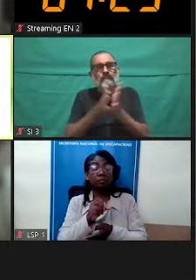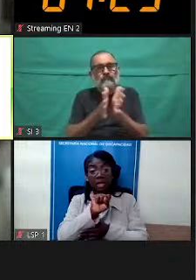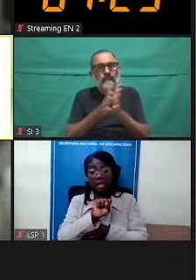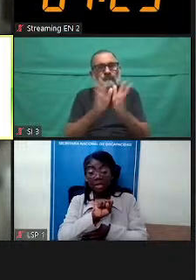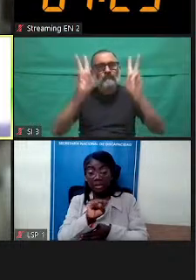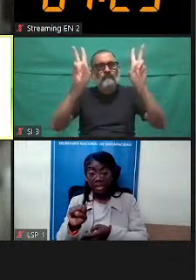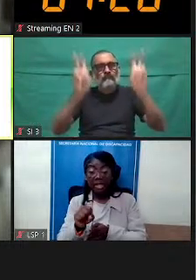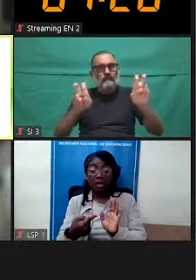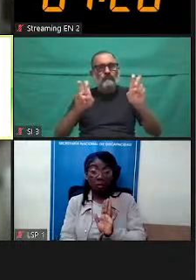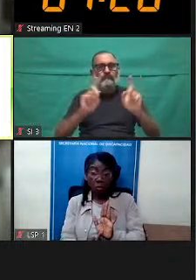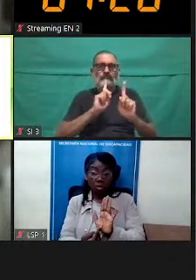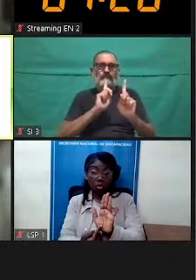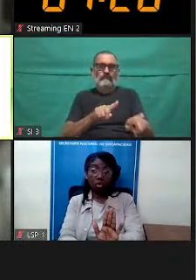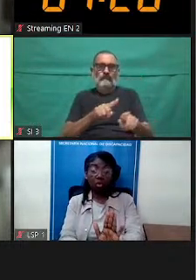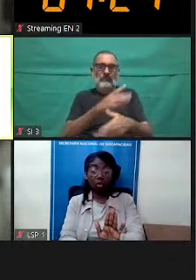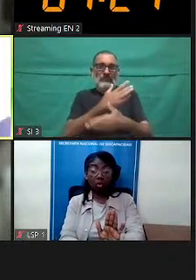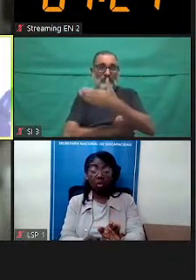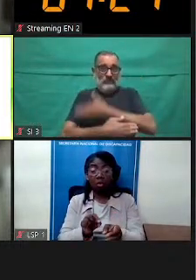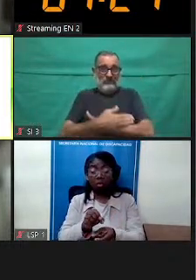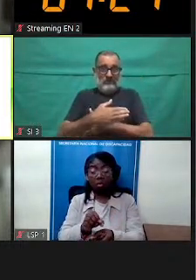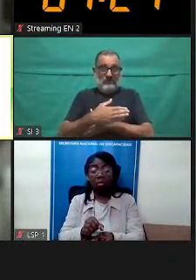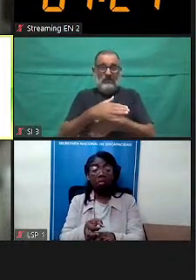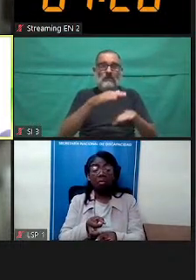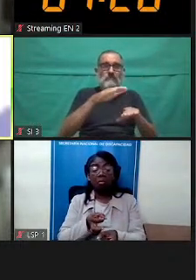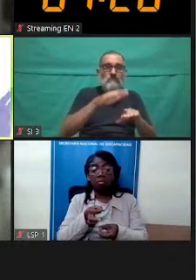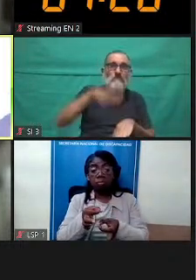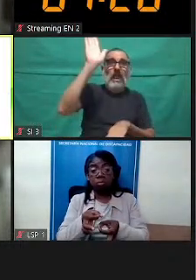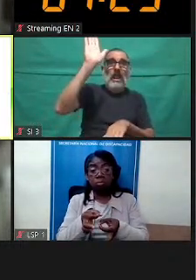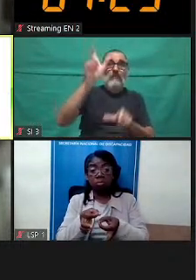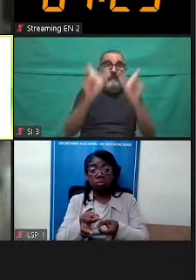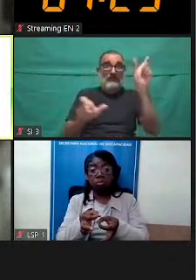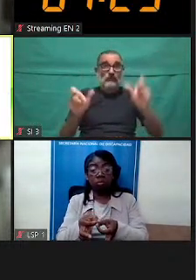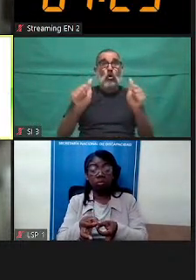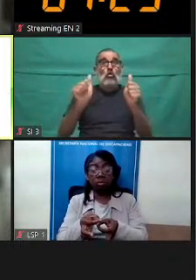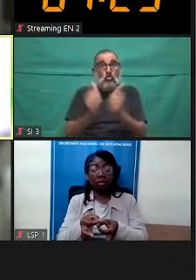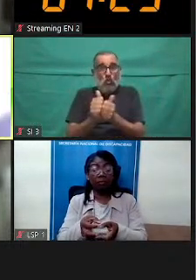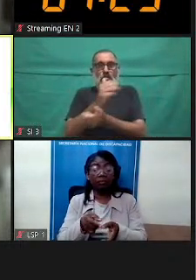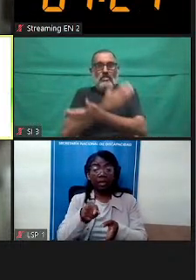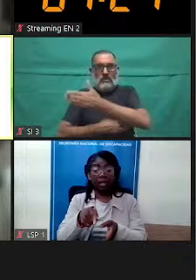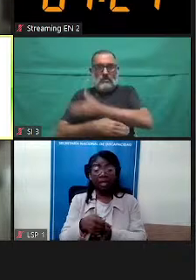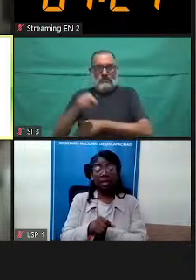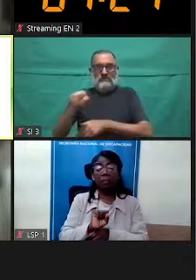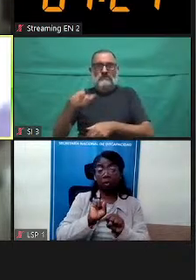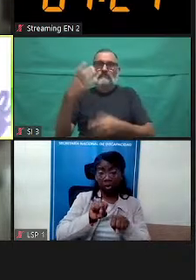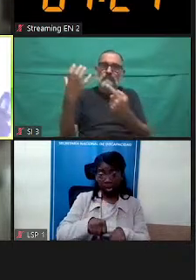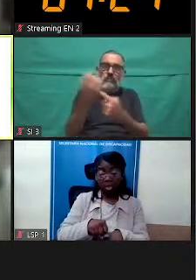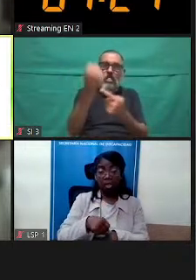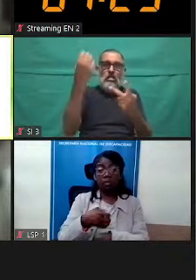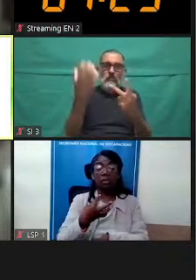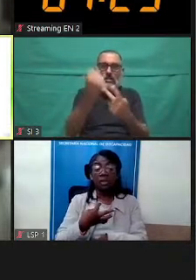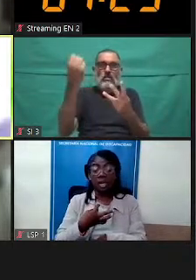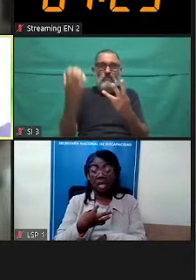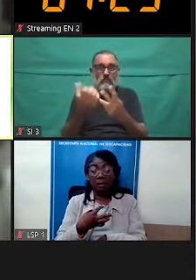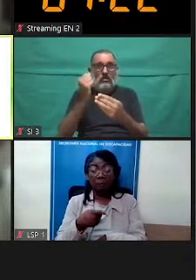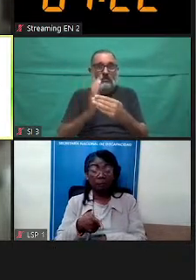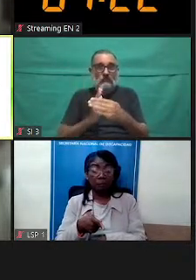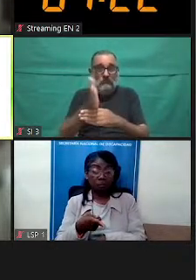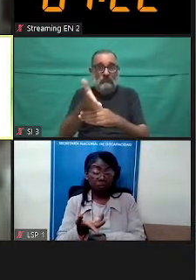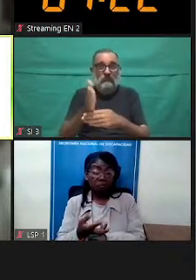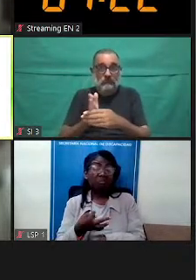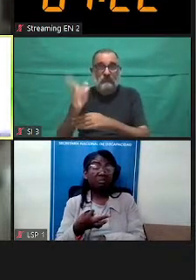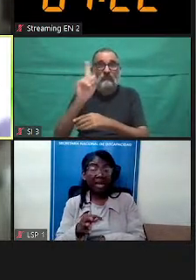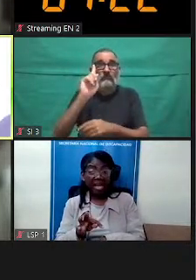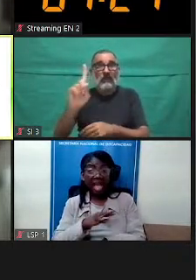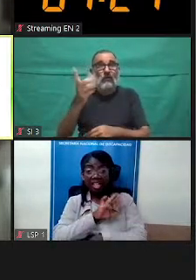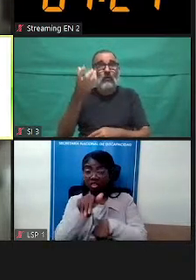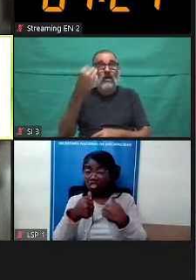showed we have an important back up would do to fire to the pandemic so